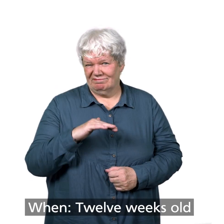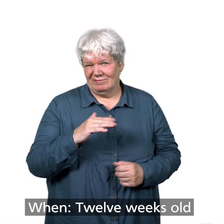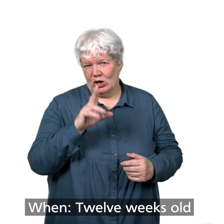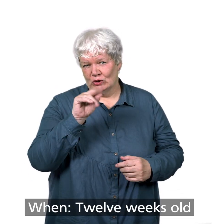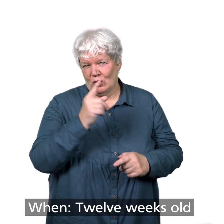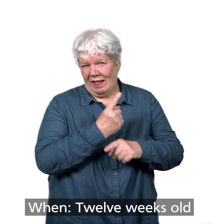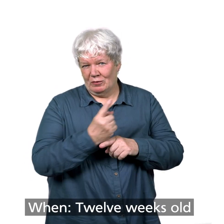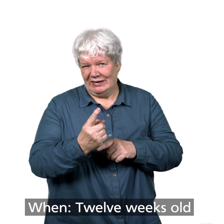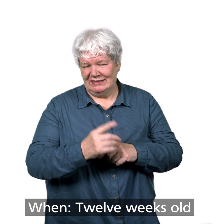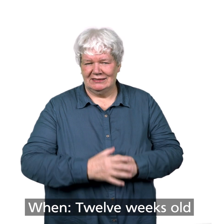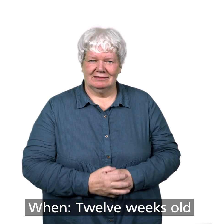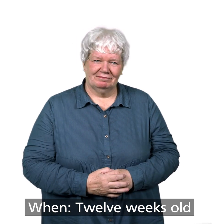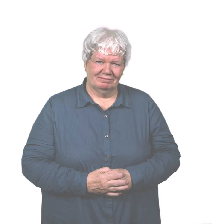When? 12 weeks old.